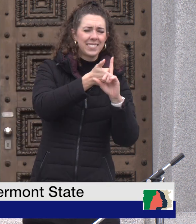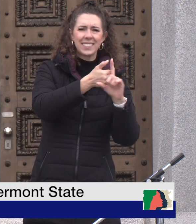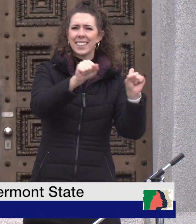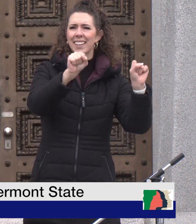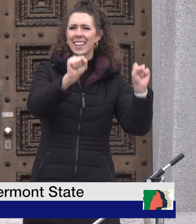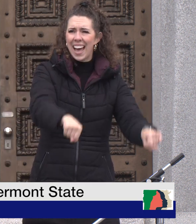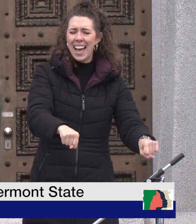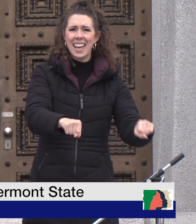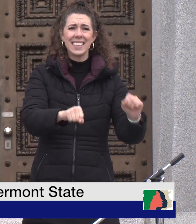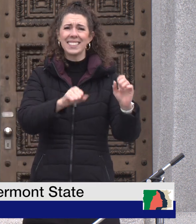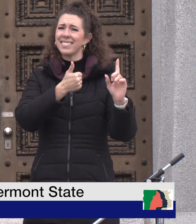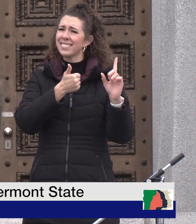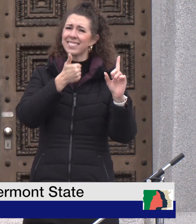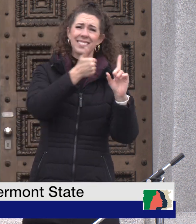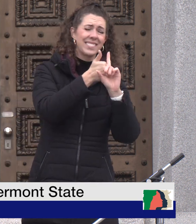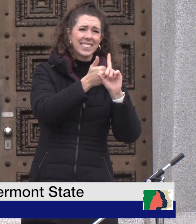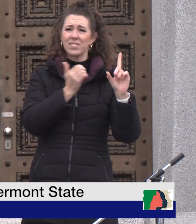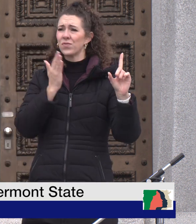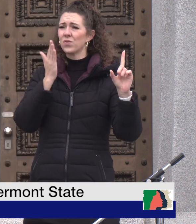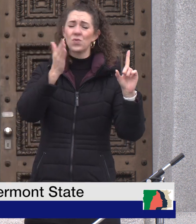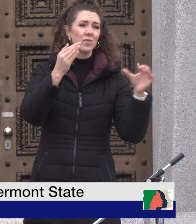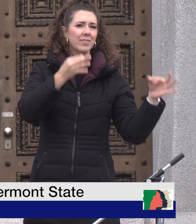their own futures.